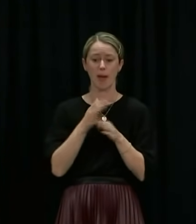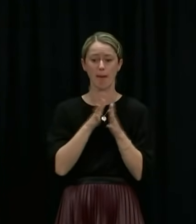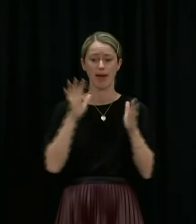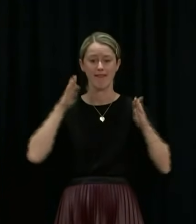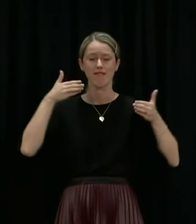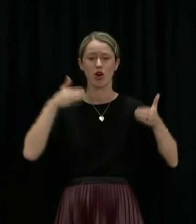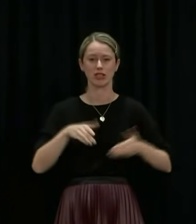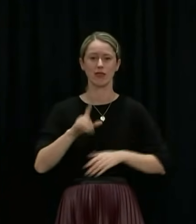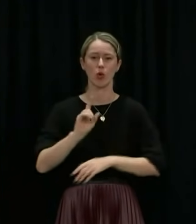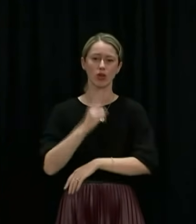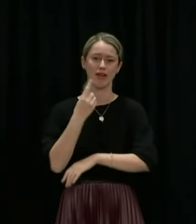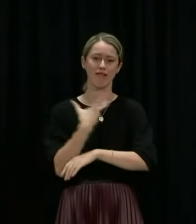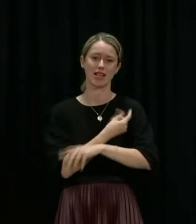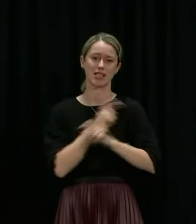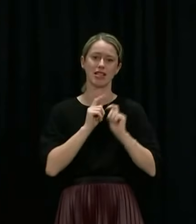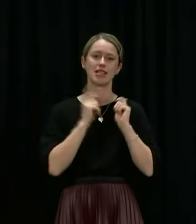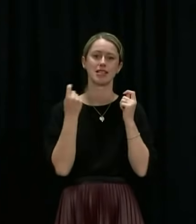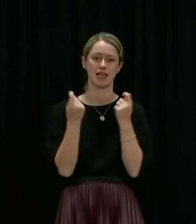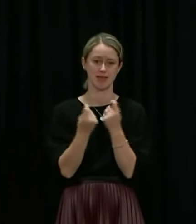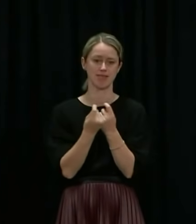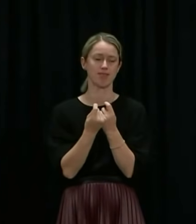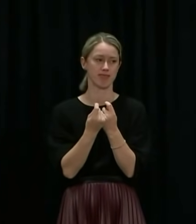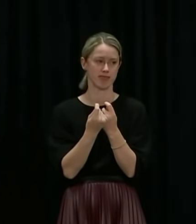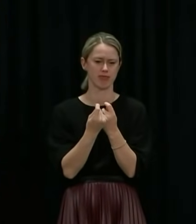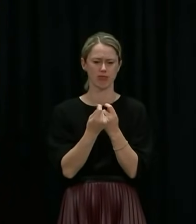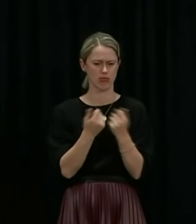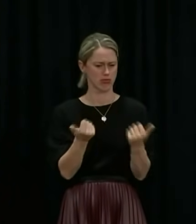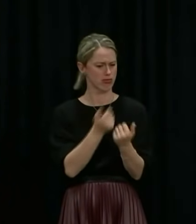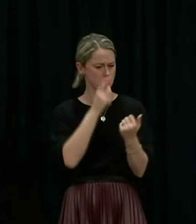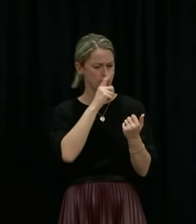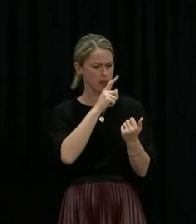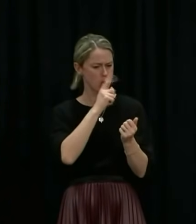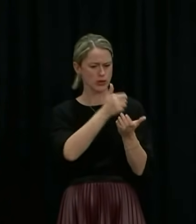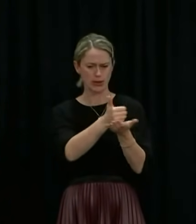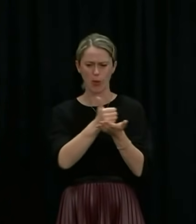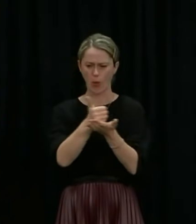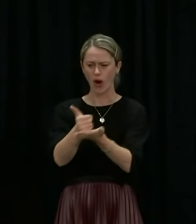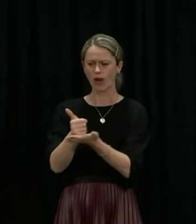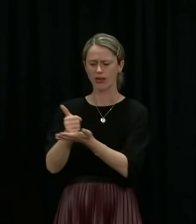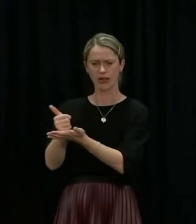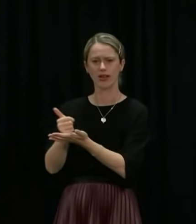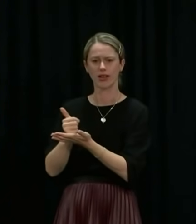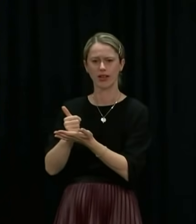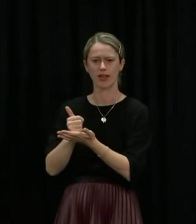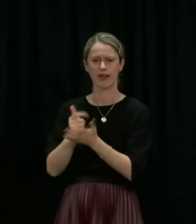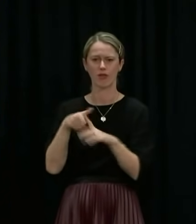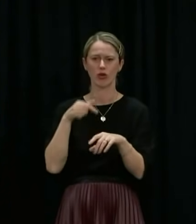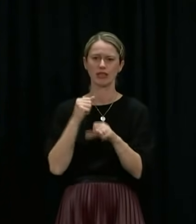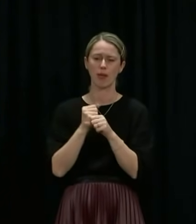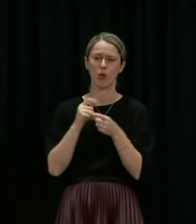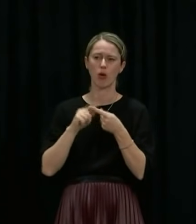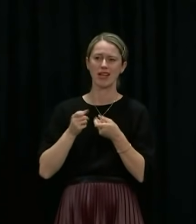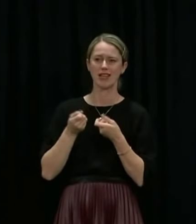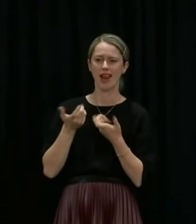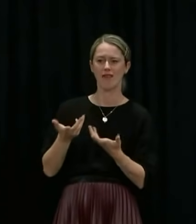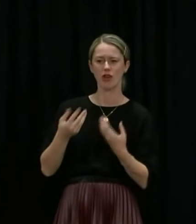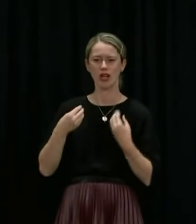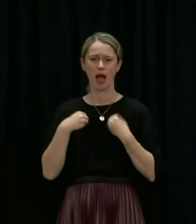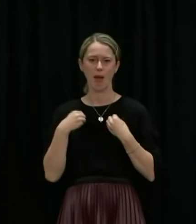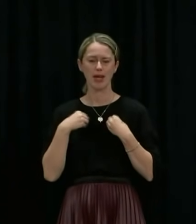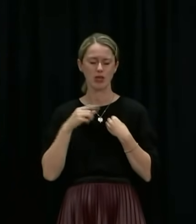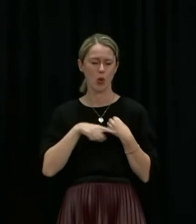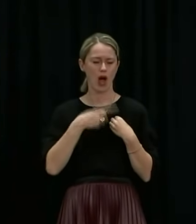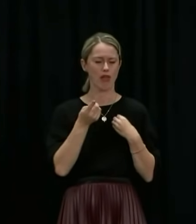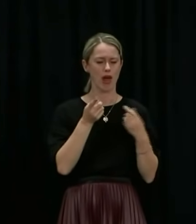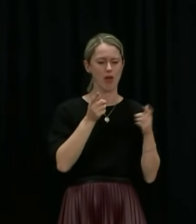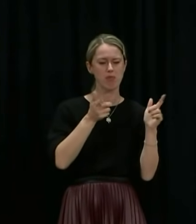the Auckland vaccination teams, and with great cooperation and support from those delivery firms and other